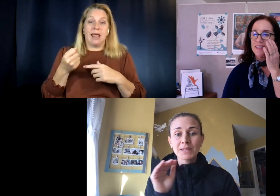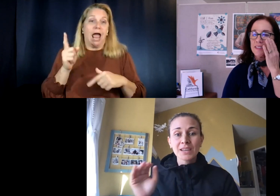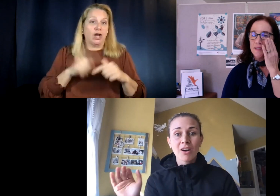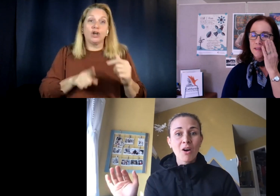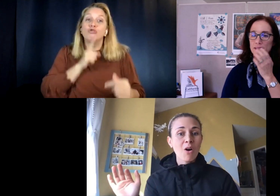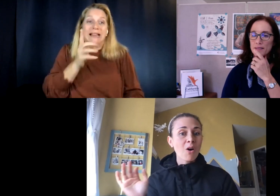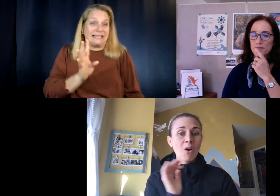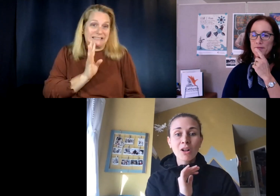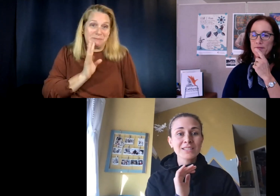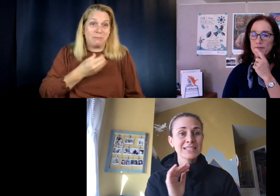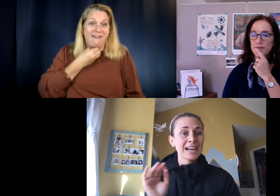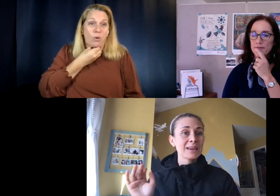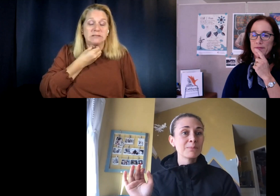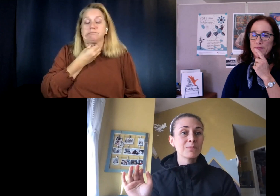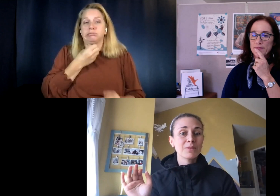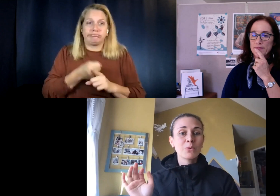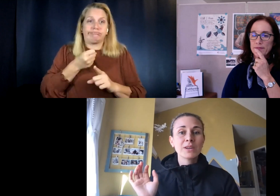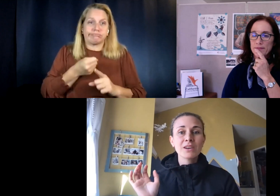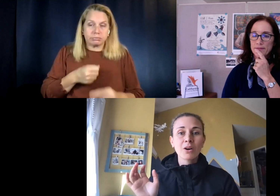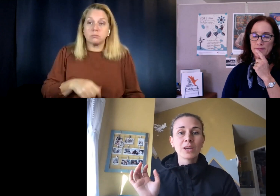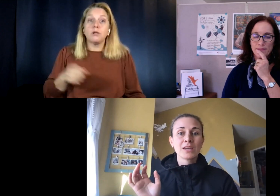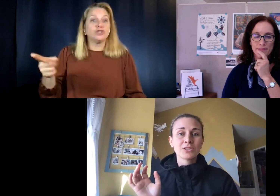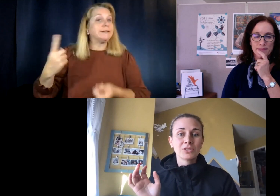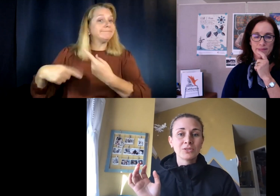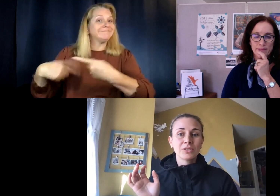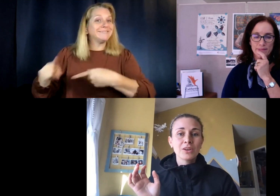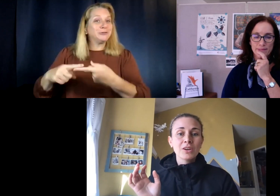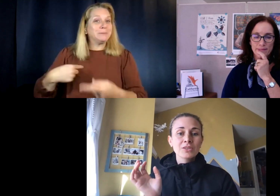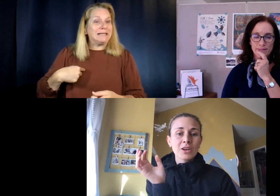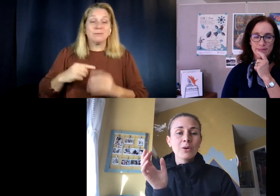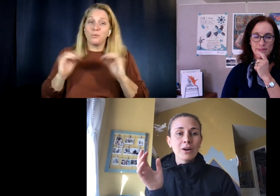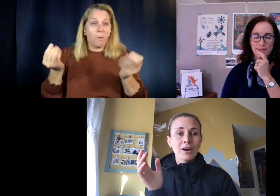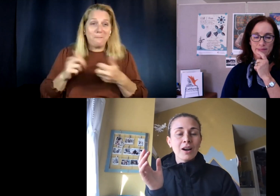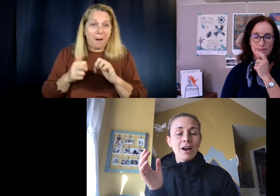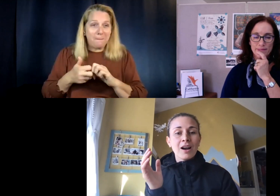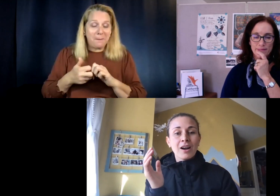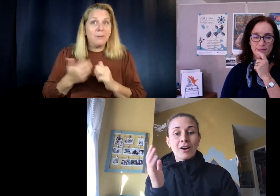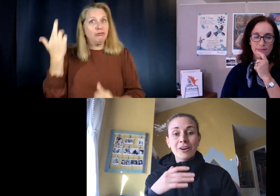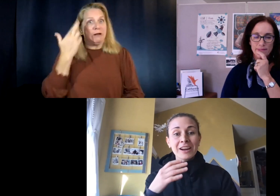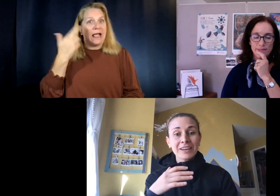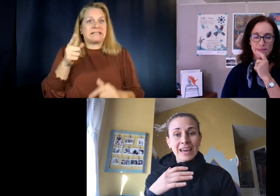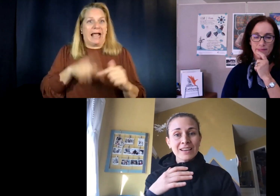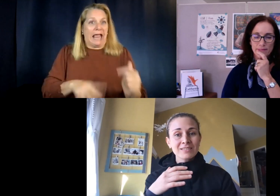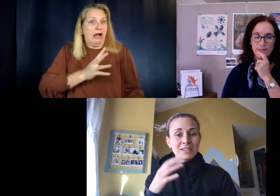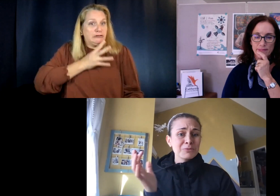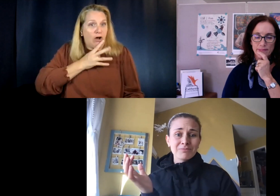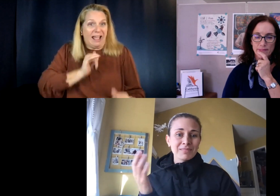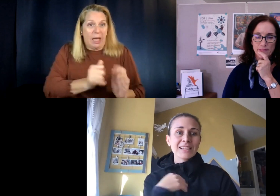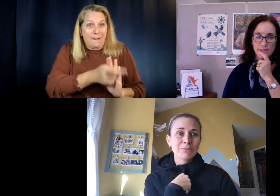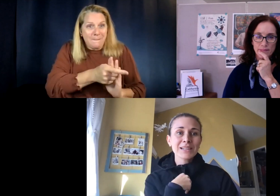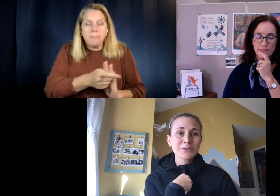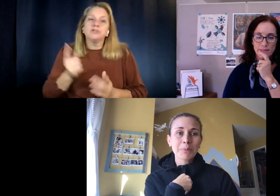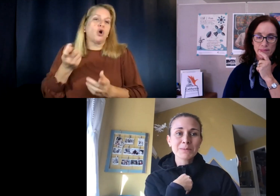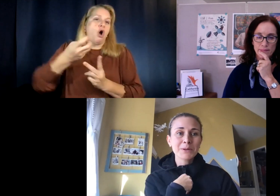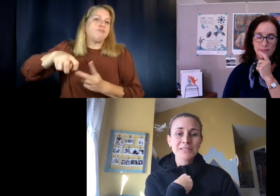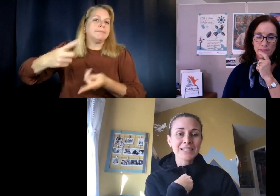to me all the time with no issue. So on her case, it's like